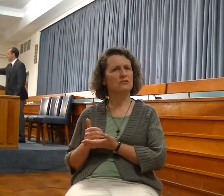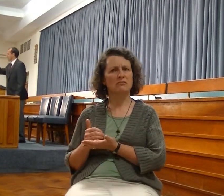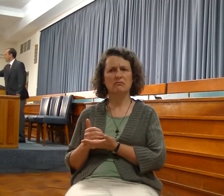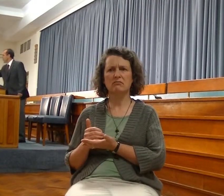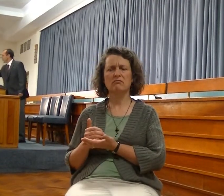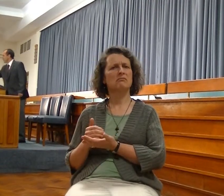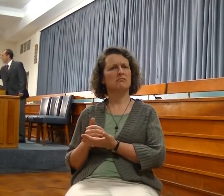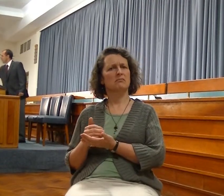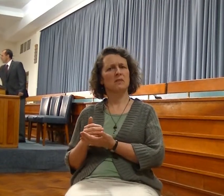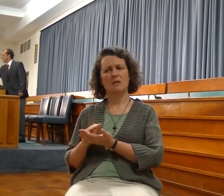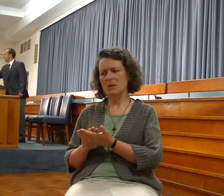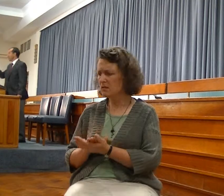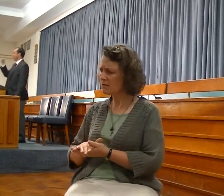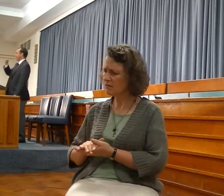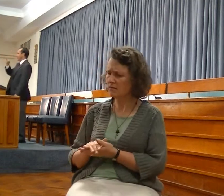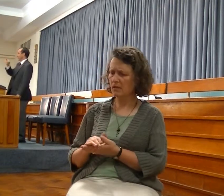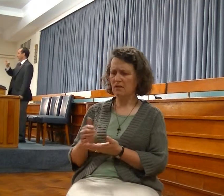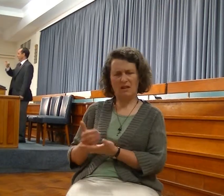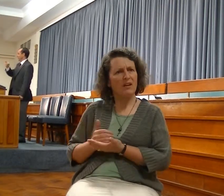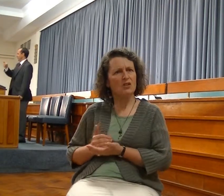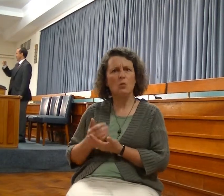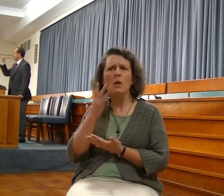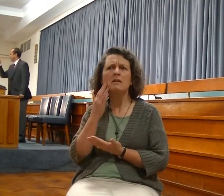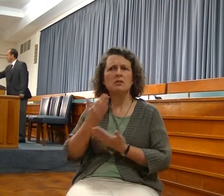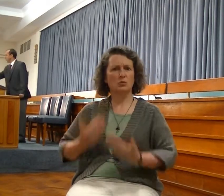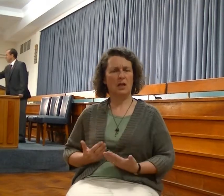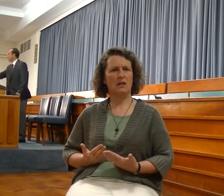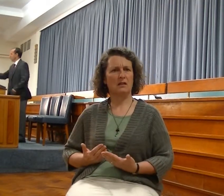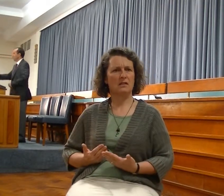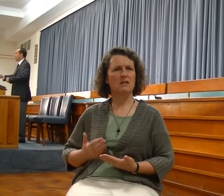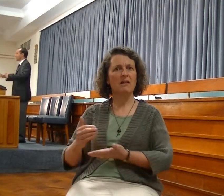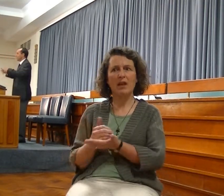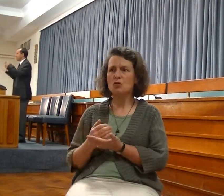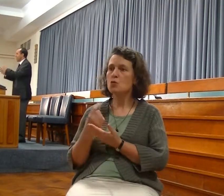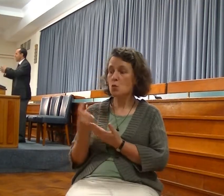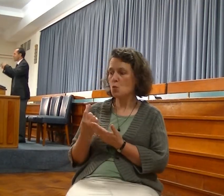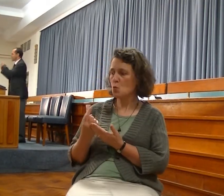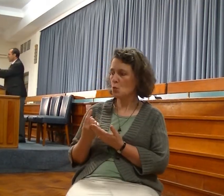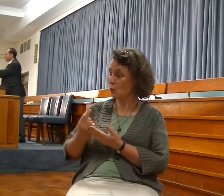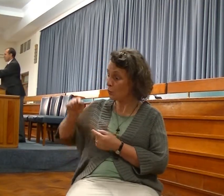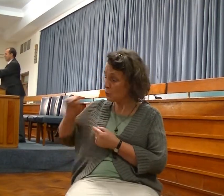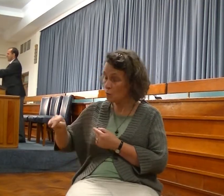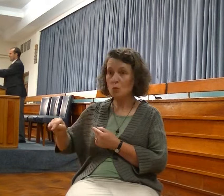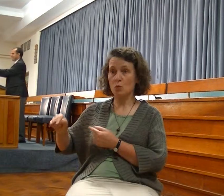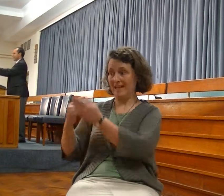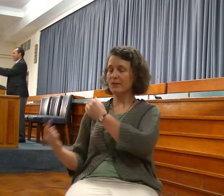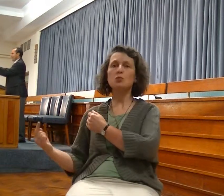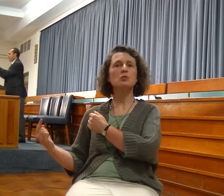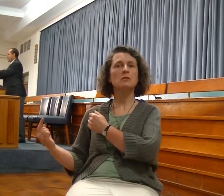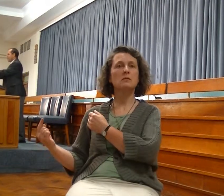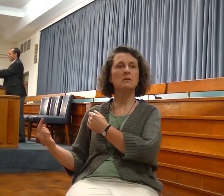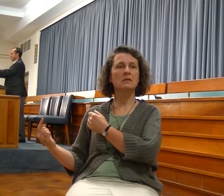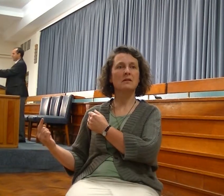individual, is personal. You alone, not the other fellow. You alone. And you see, thou shalt